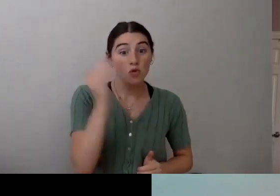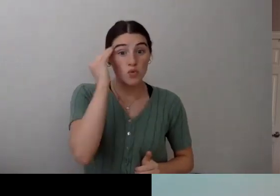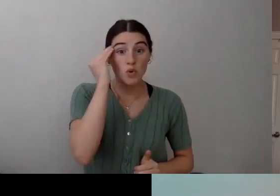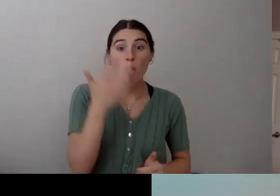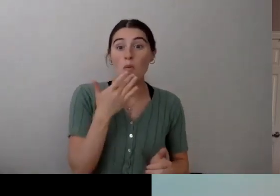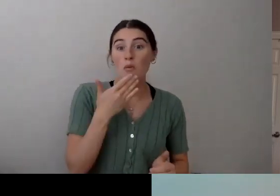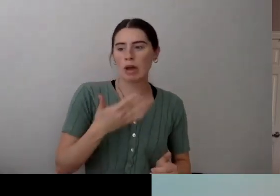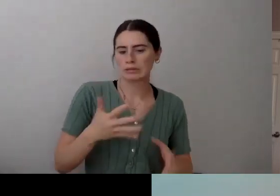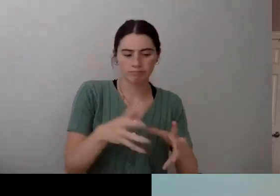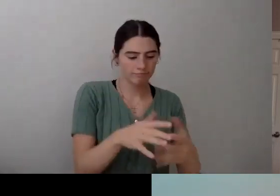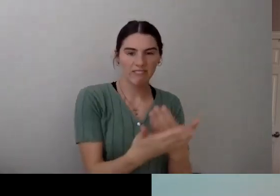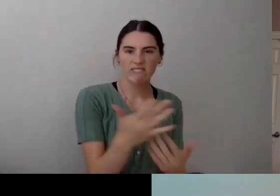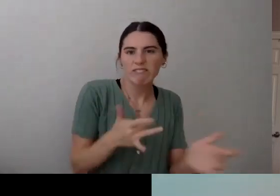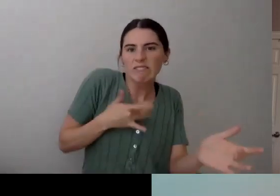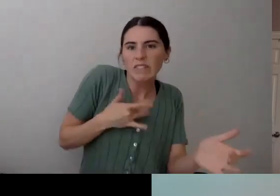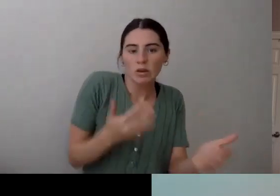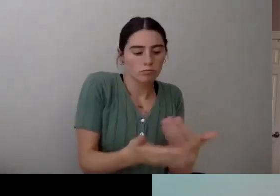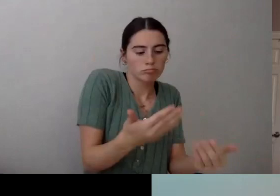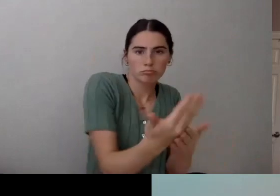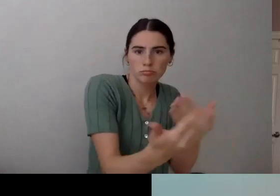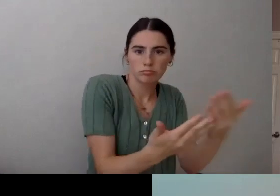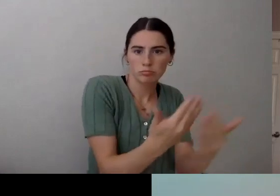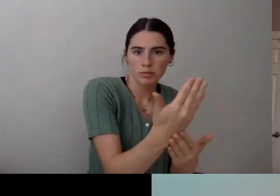when I use my bare hands, but that's up to you.